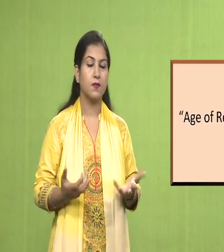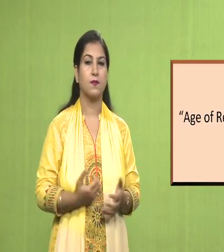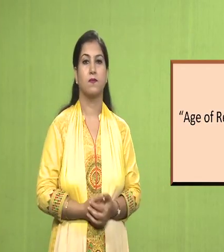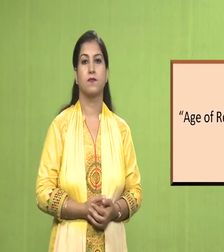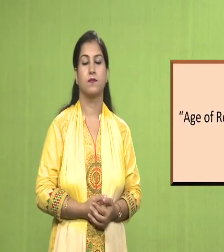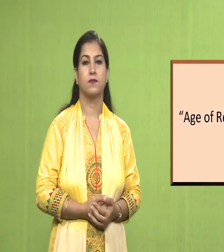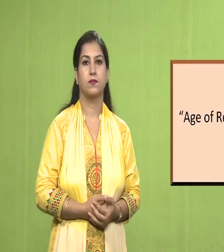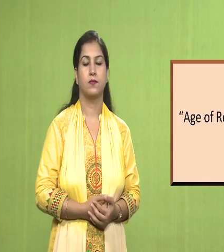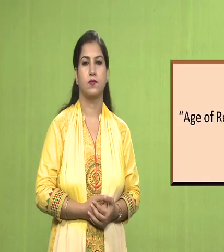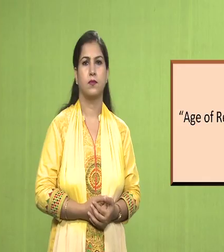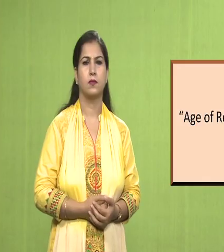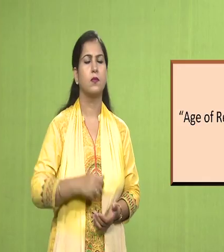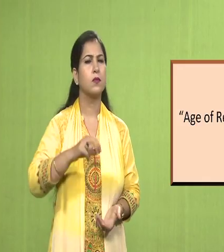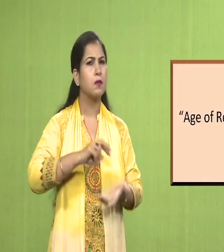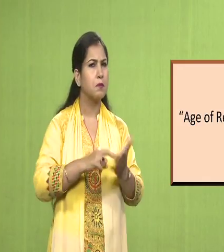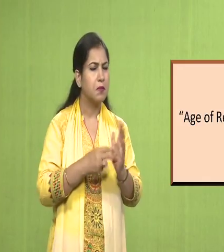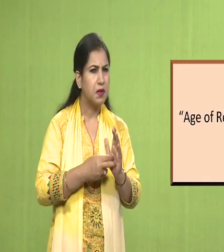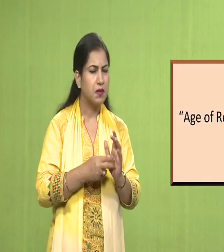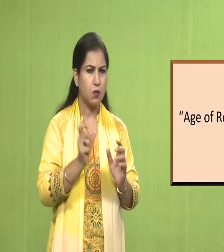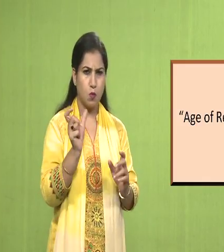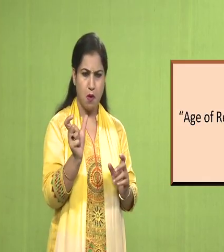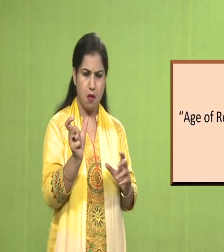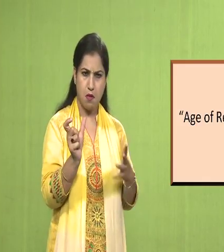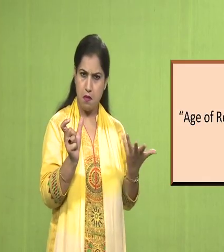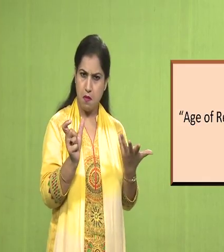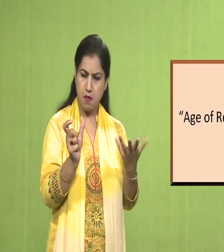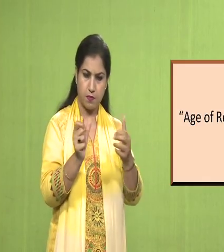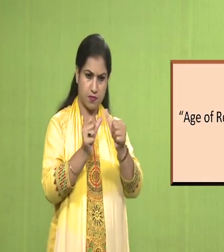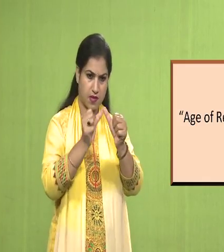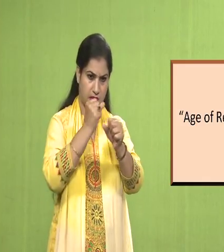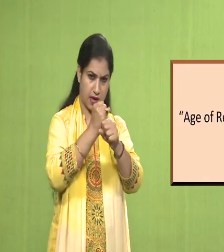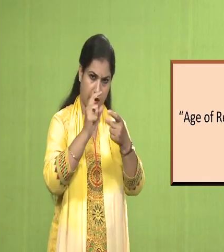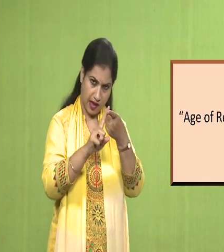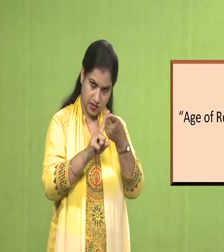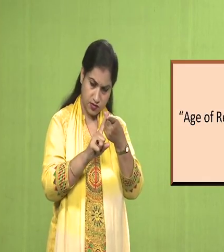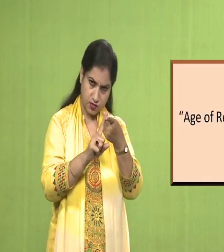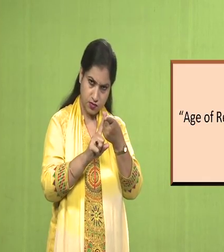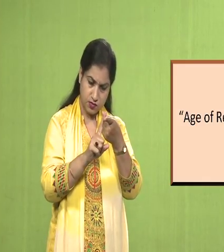that what do we mean by the term Age of Revolutions.